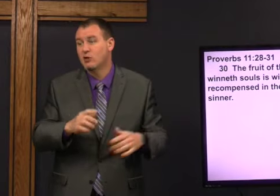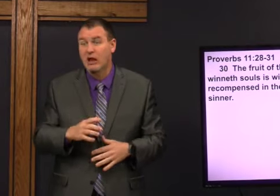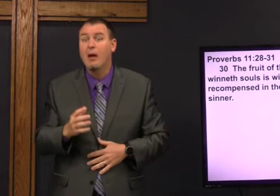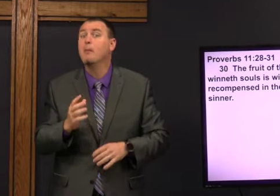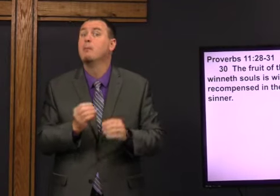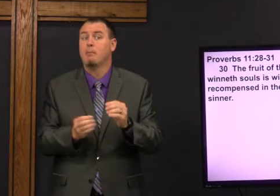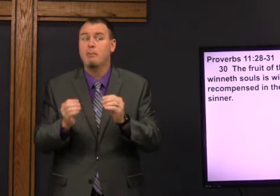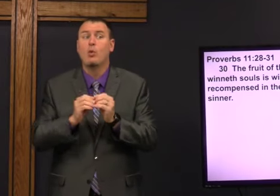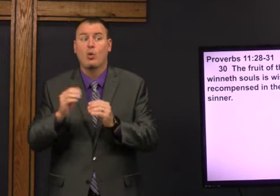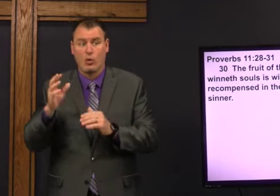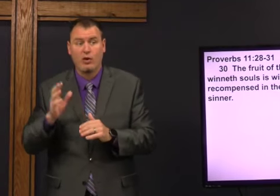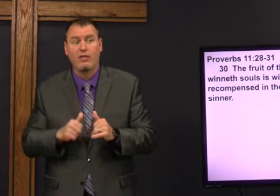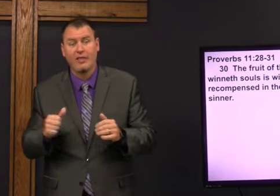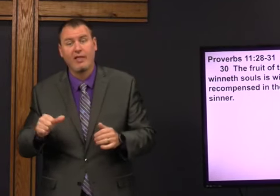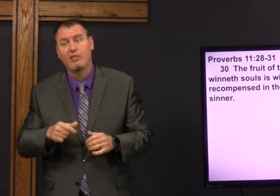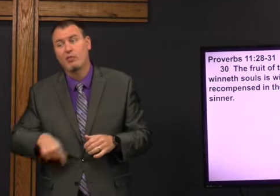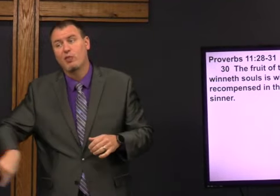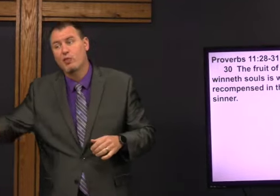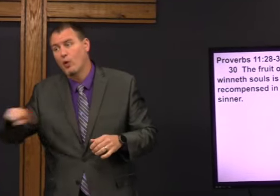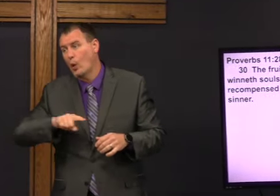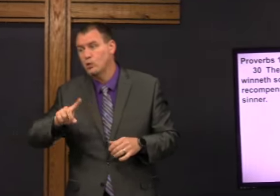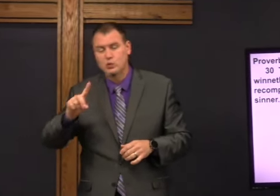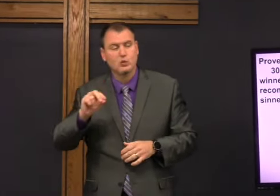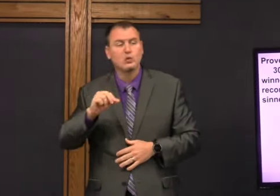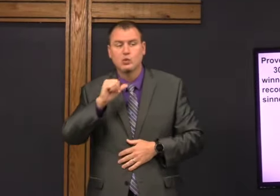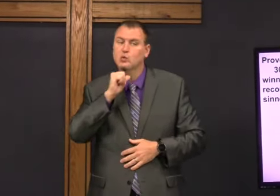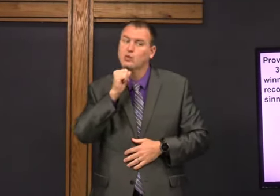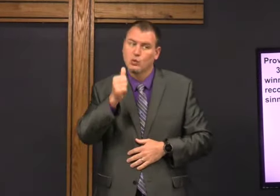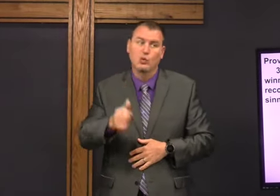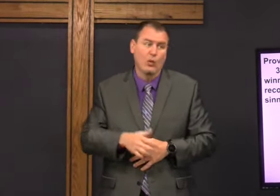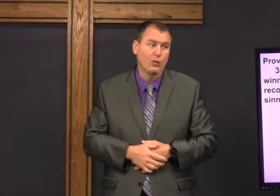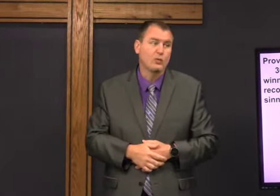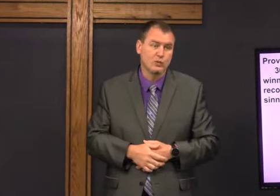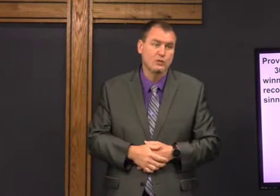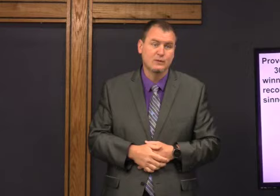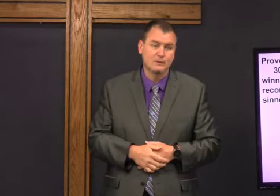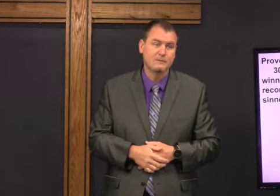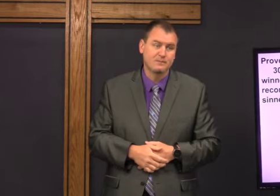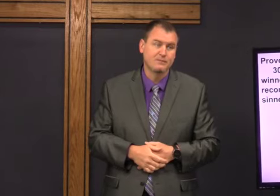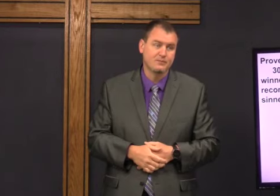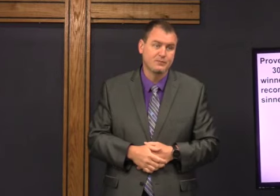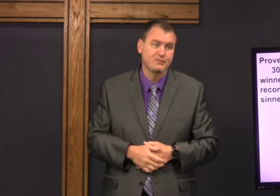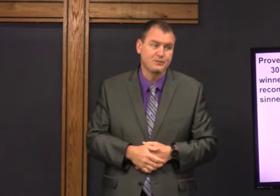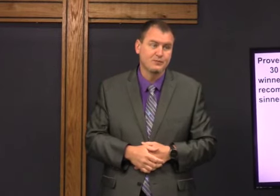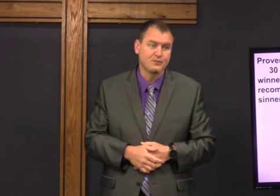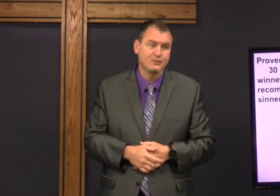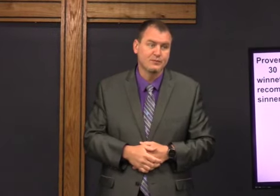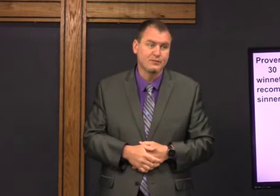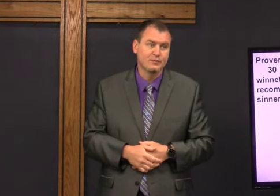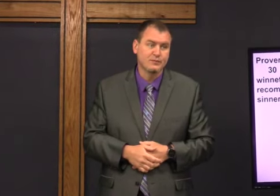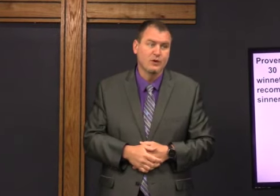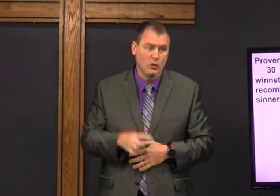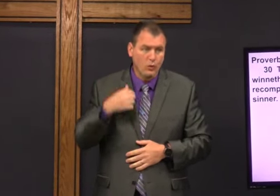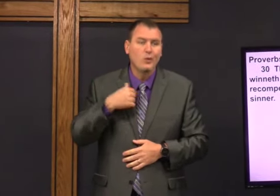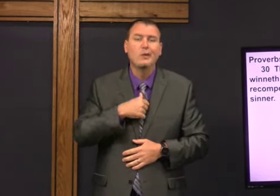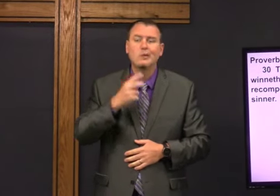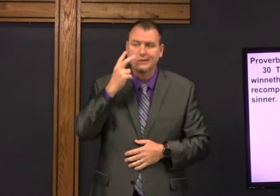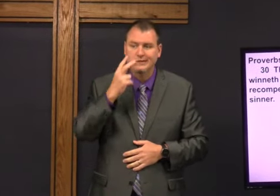that we succeed and more than others who don't follow the Lord.